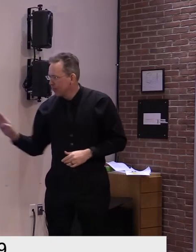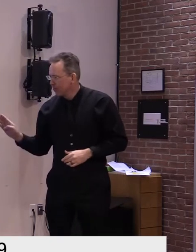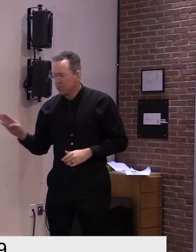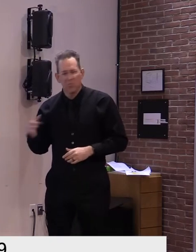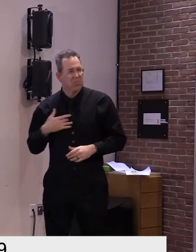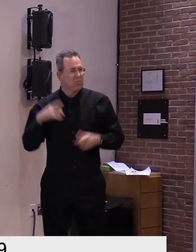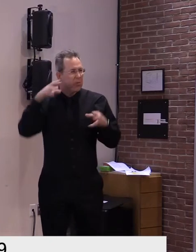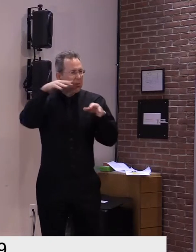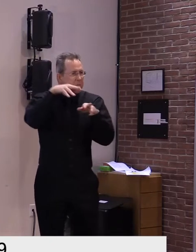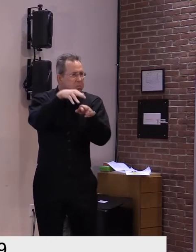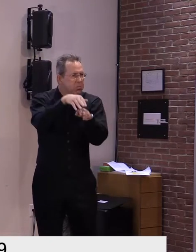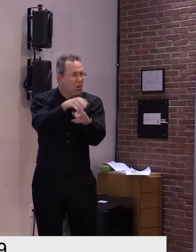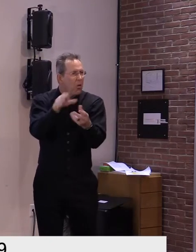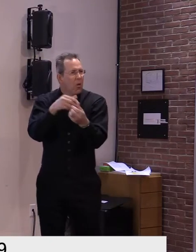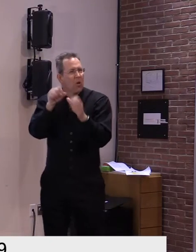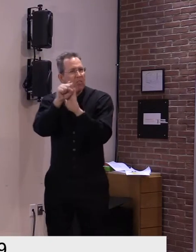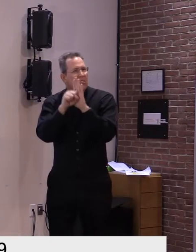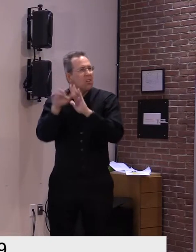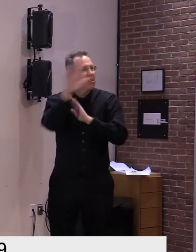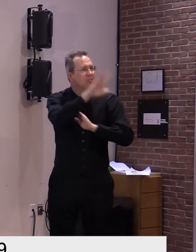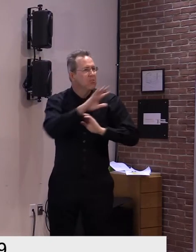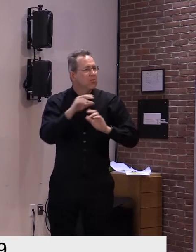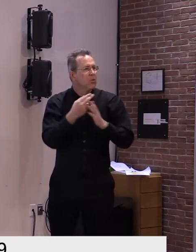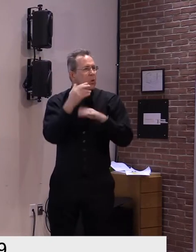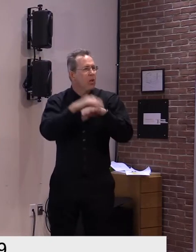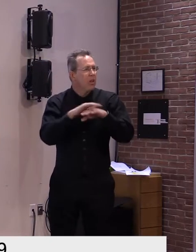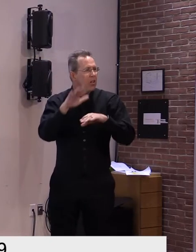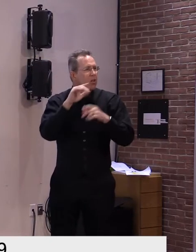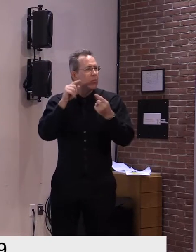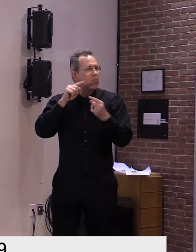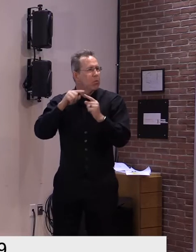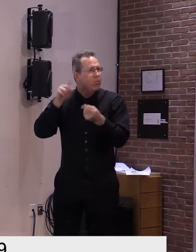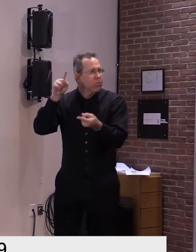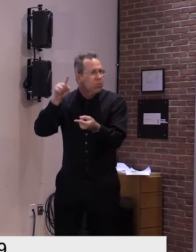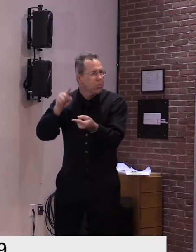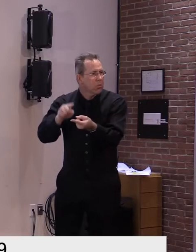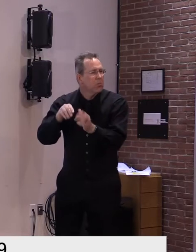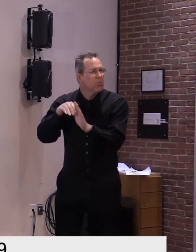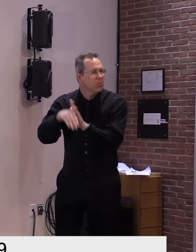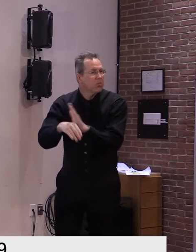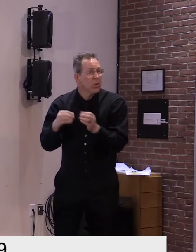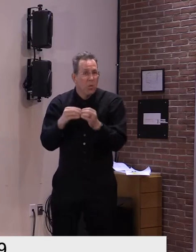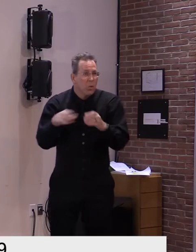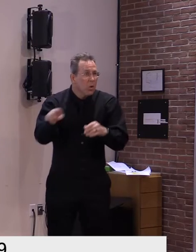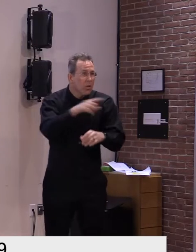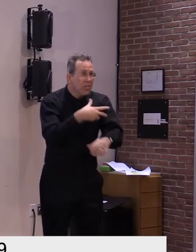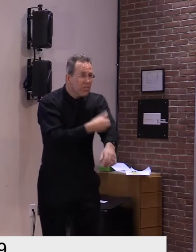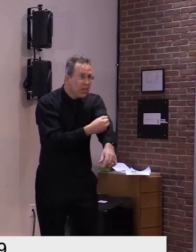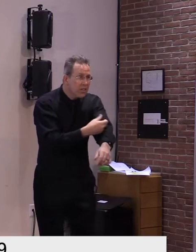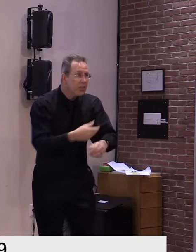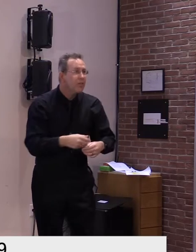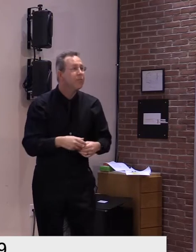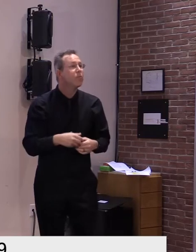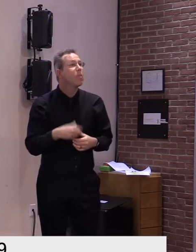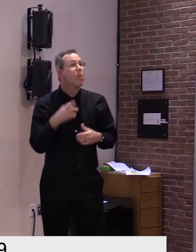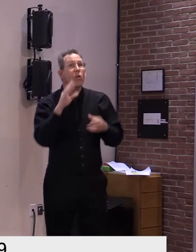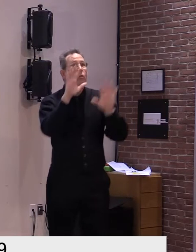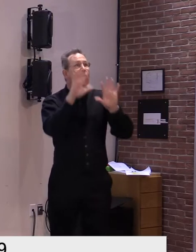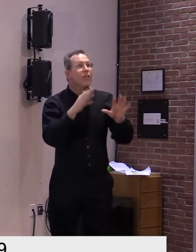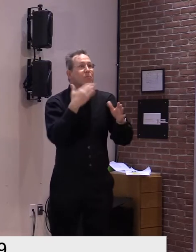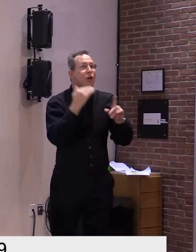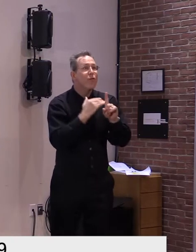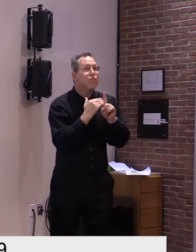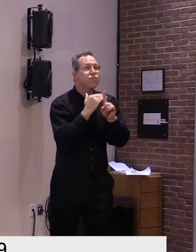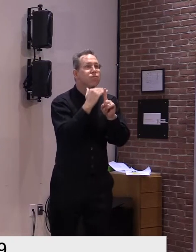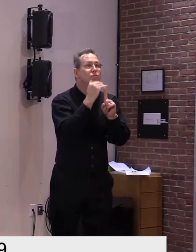region as more and more people are vaccinated and as the weather continues to improve. Again, all of which is good news for